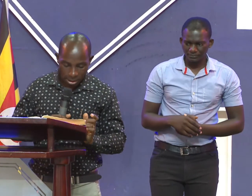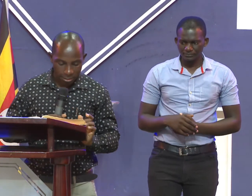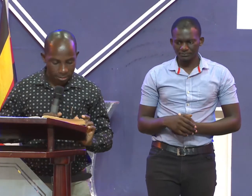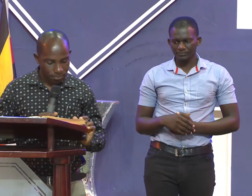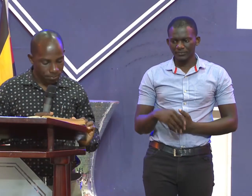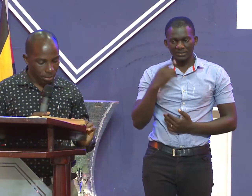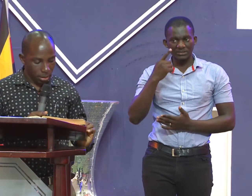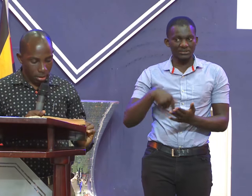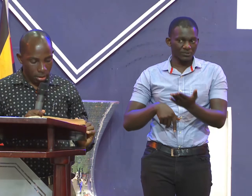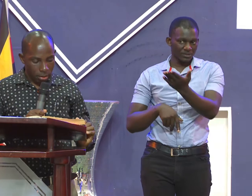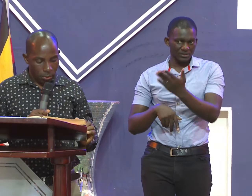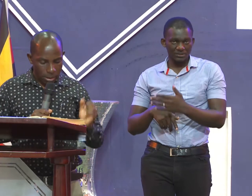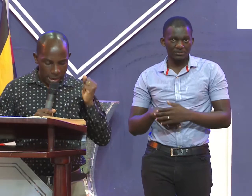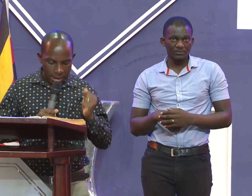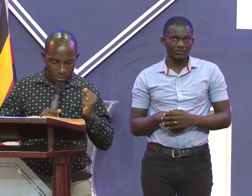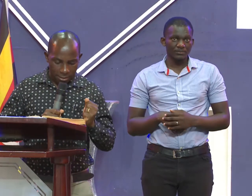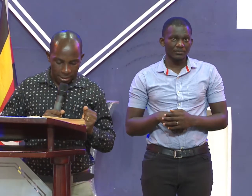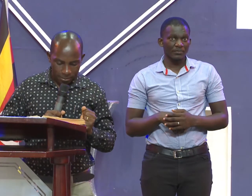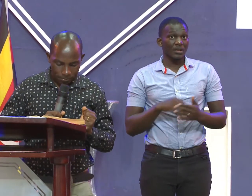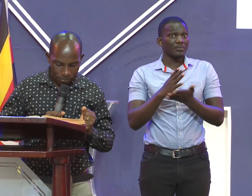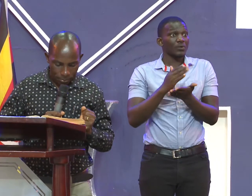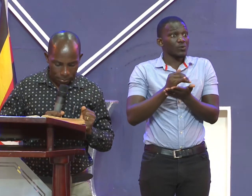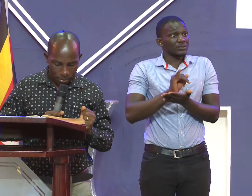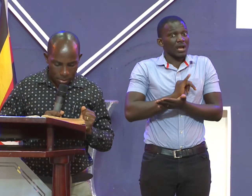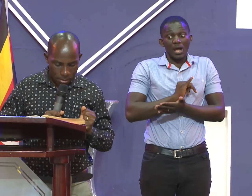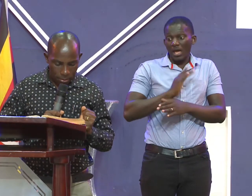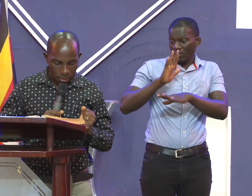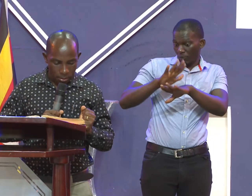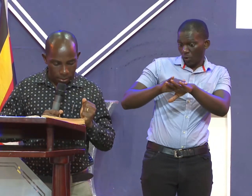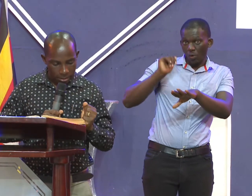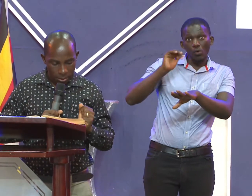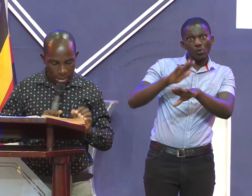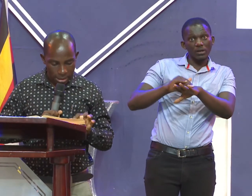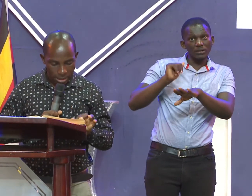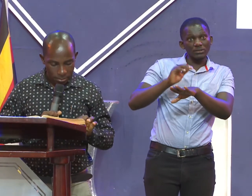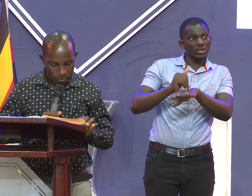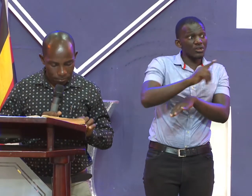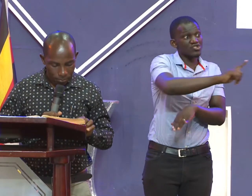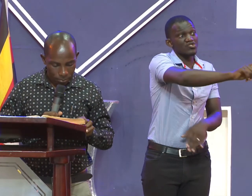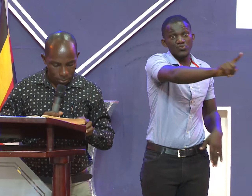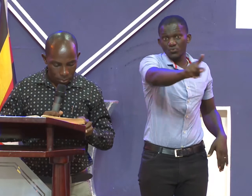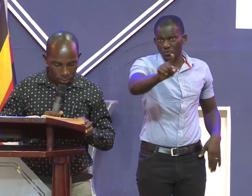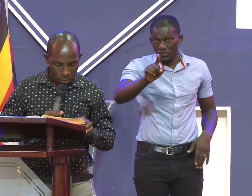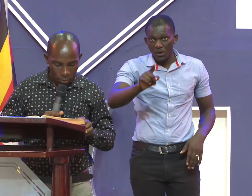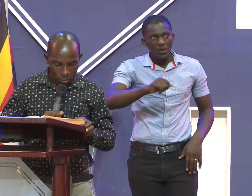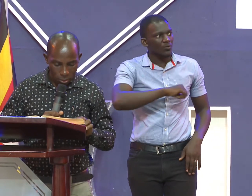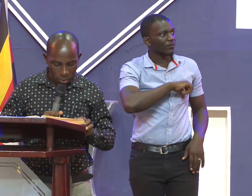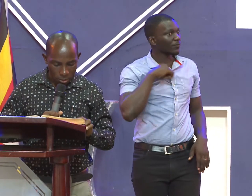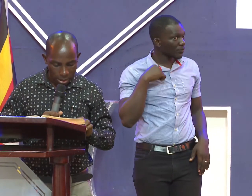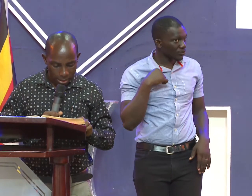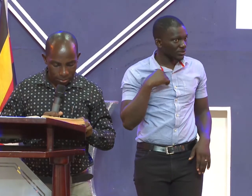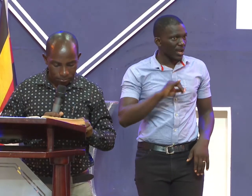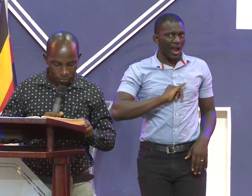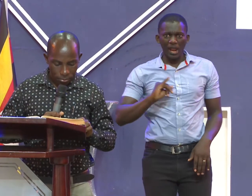24. What? This is what the Bible says. Kubanga mpise. Because I have called mwene mugana, and you refused, ngolodo